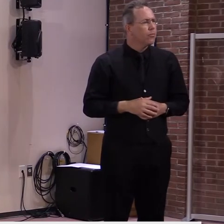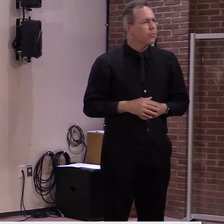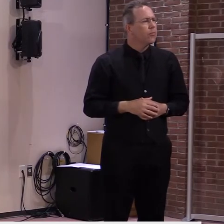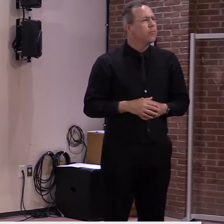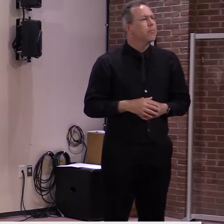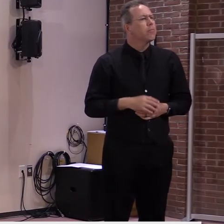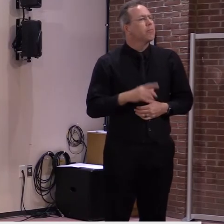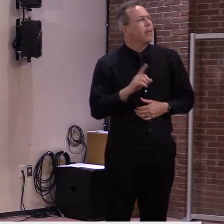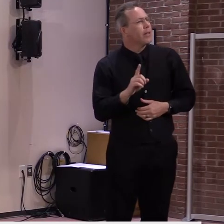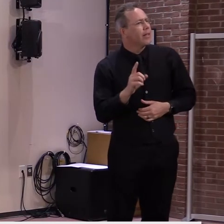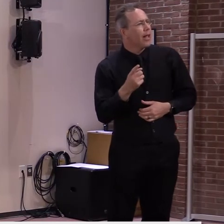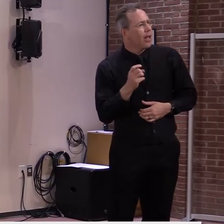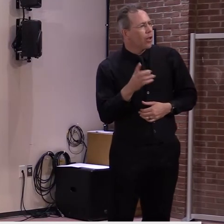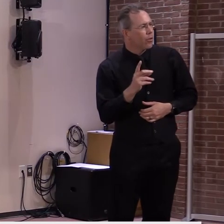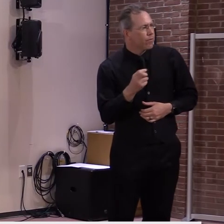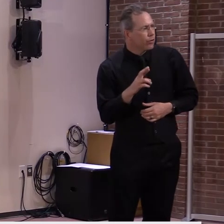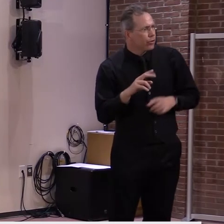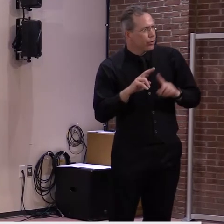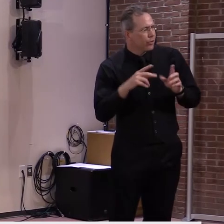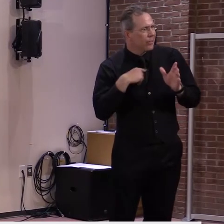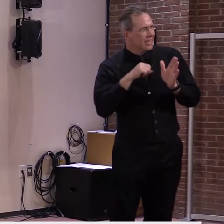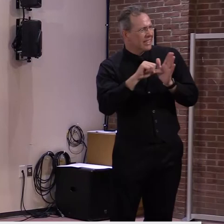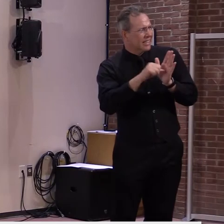it is pivotal that we really